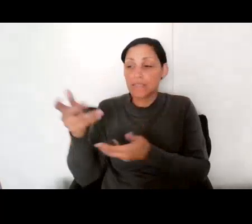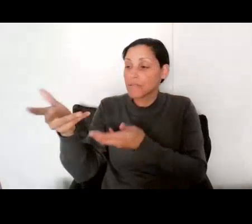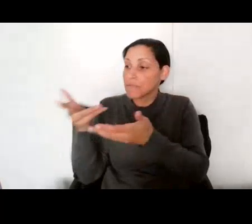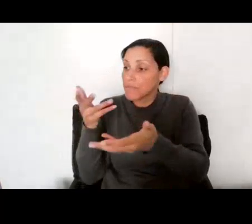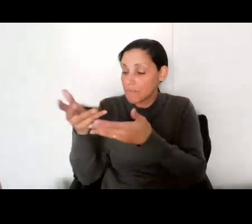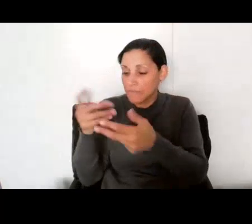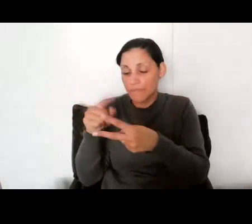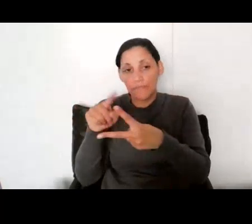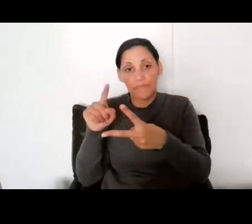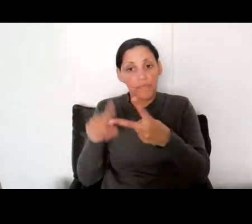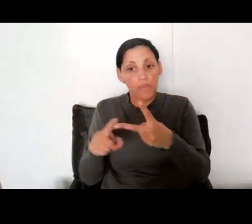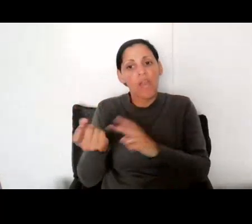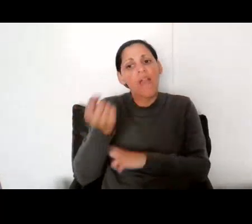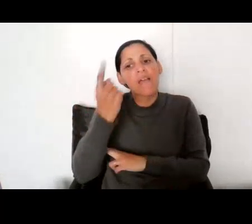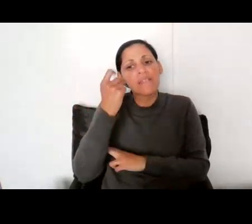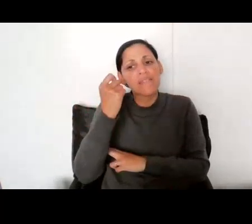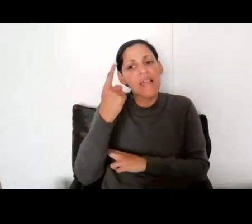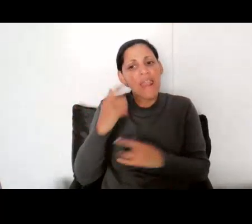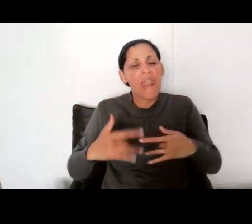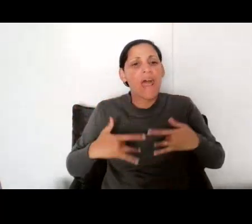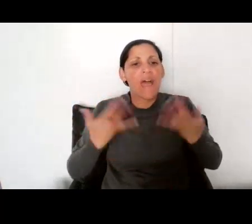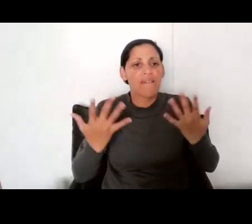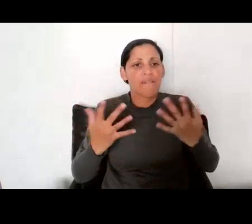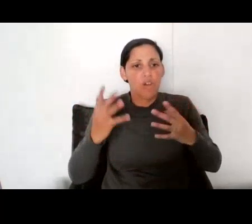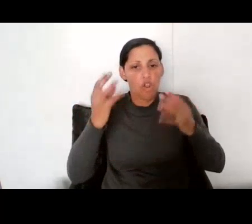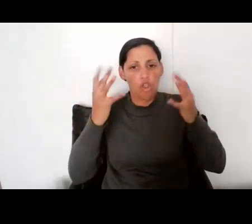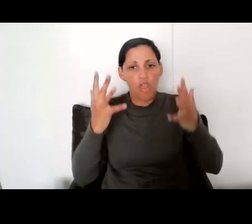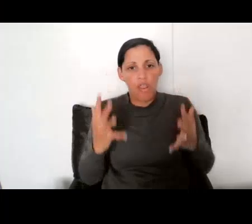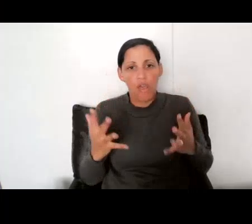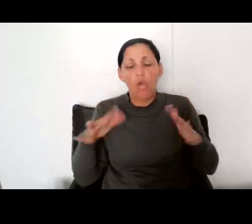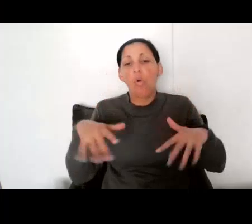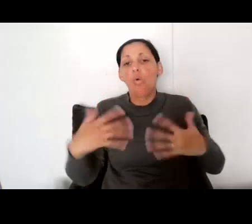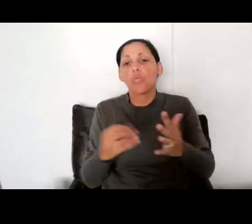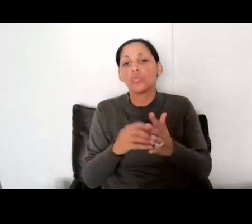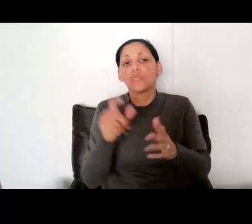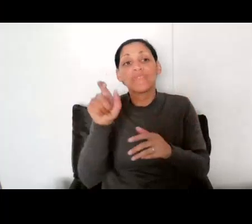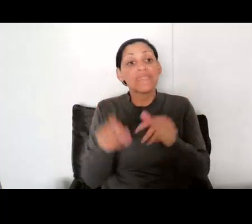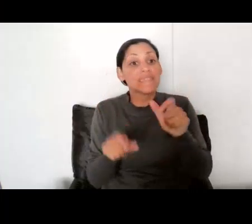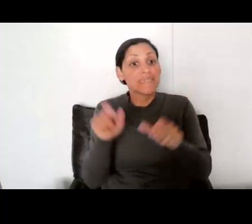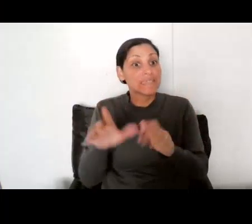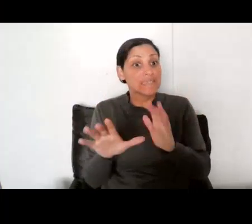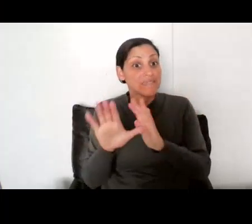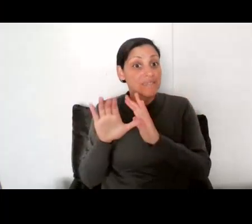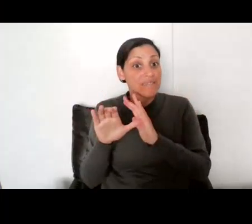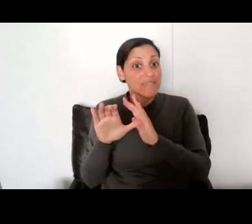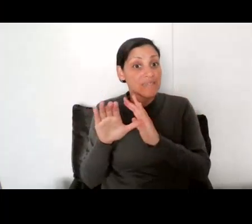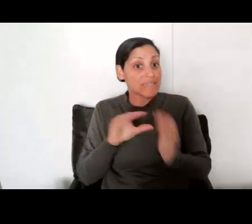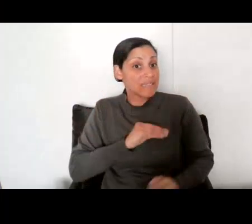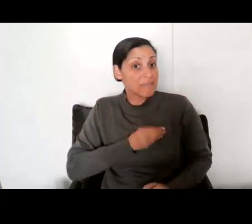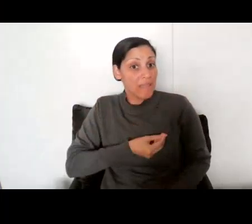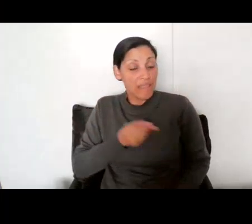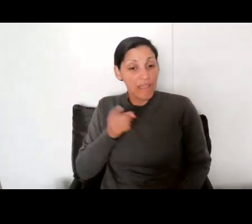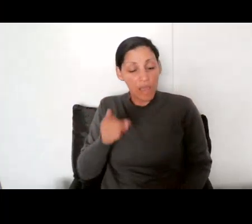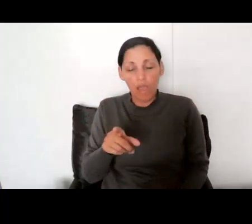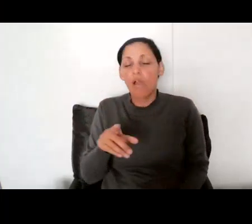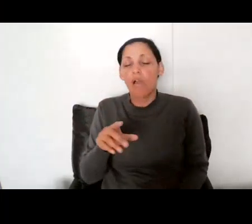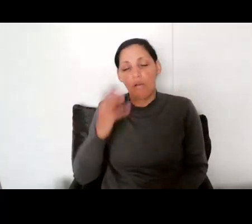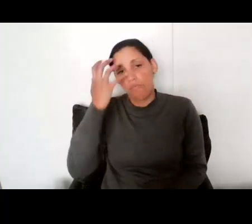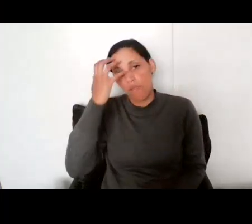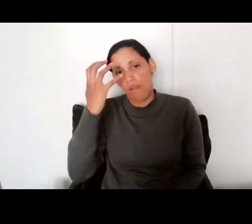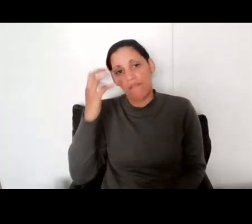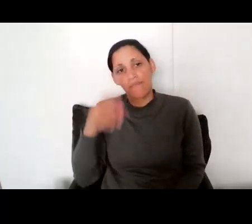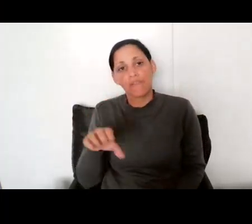understanding the life of a learner or a student with disability is what Prof. Ottomaya touches upon. Is that